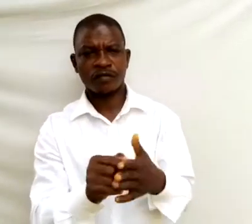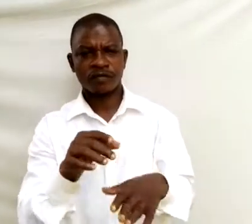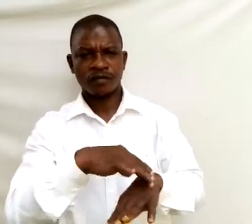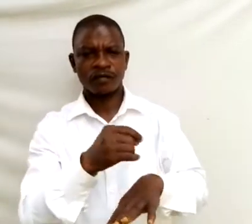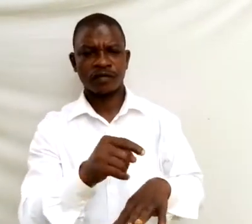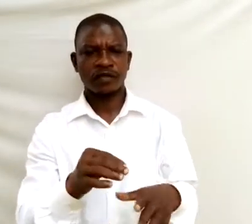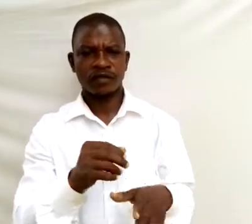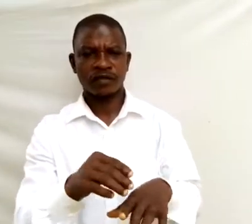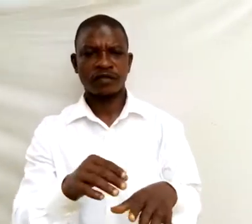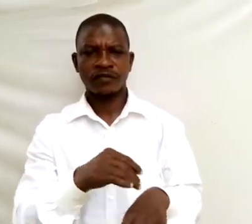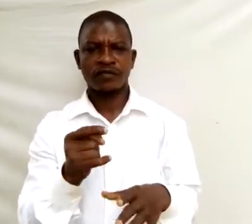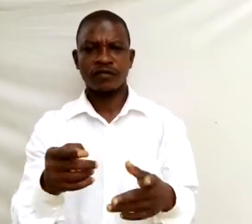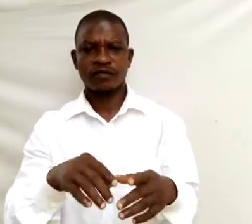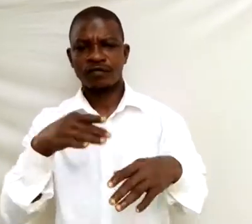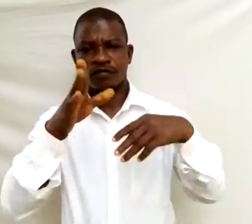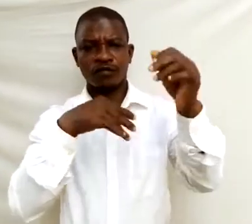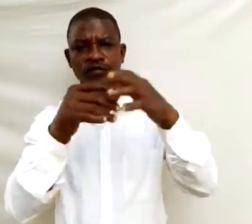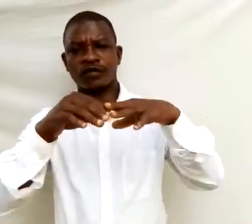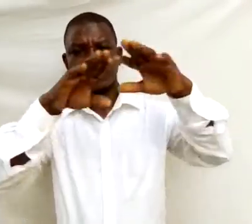farming or building houses.